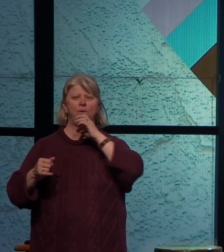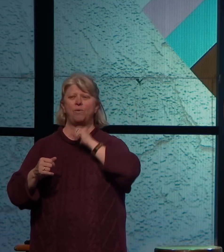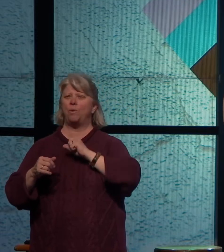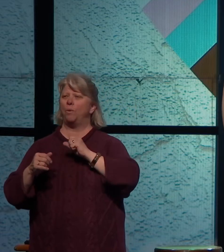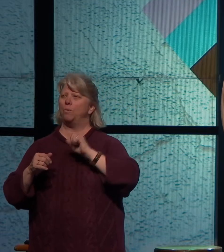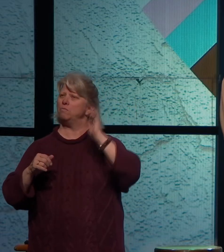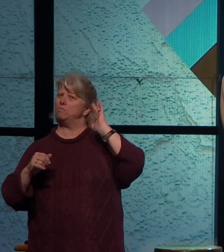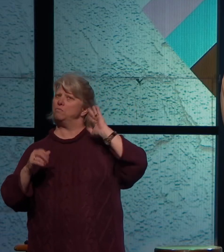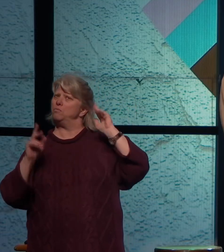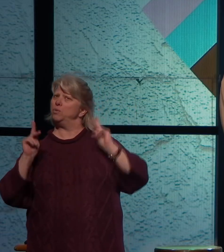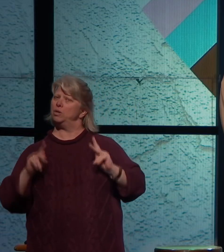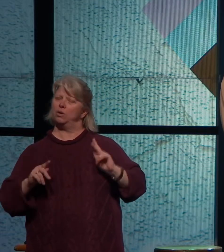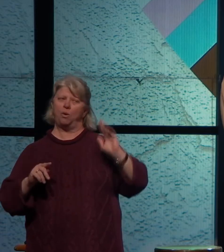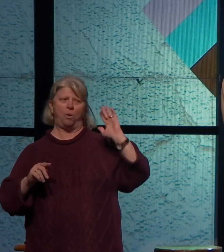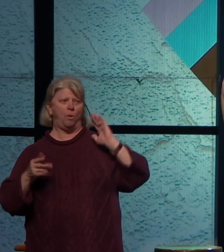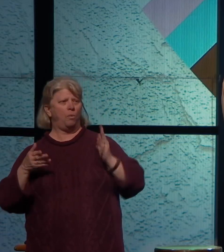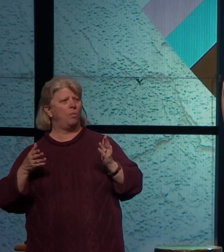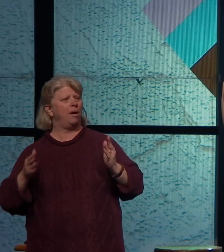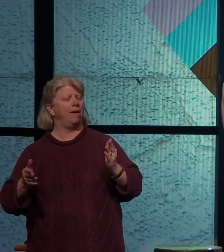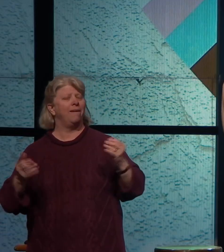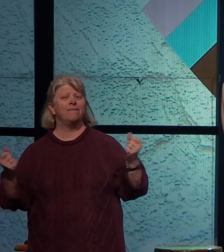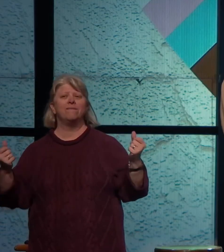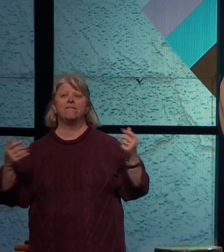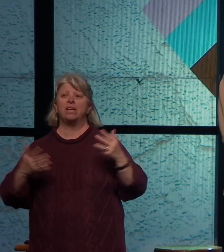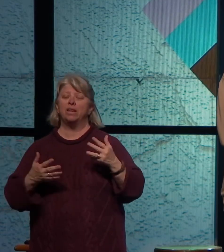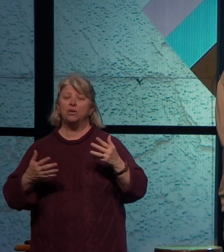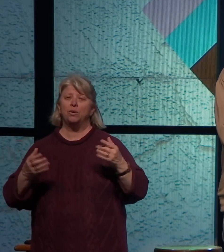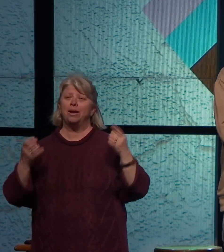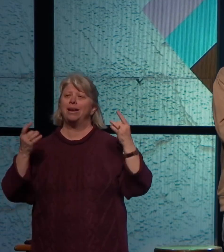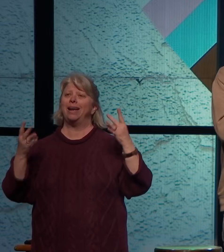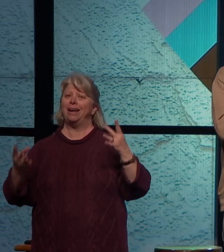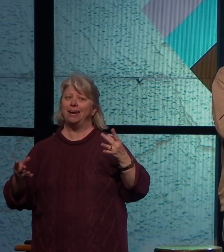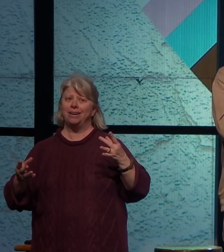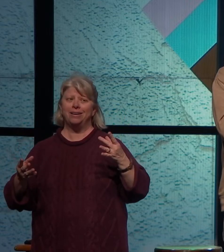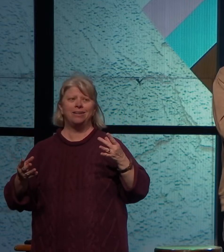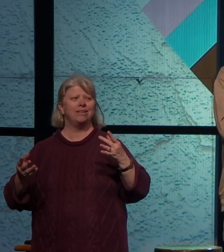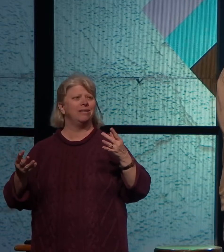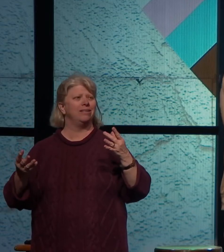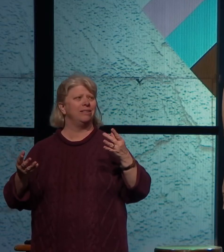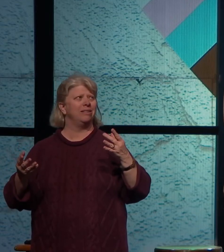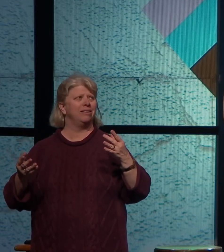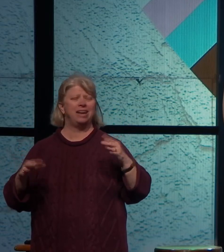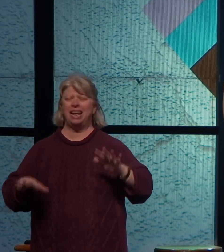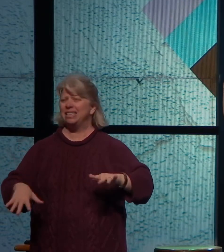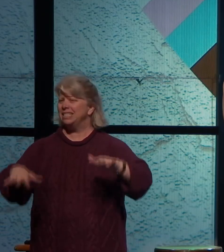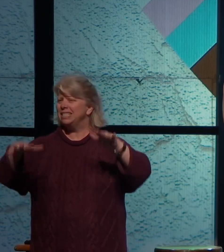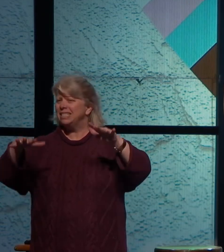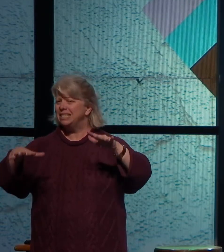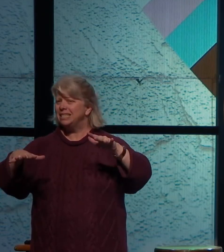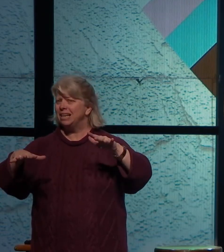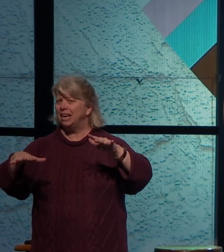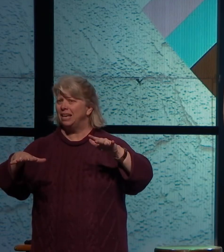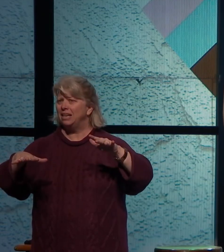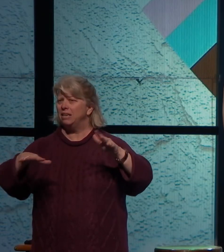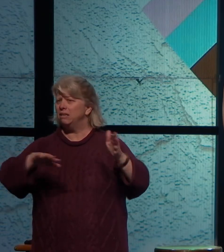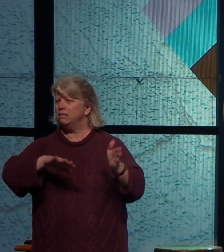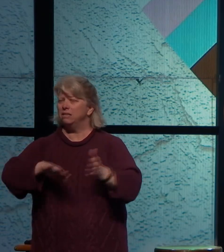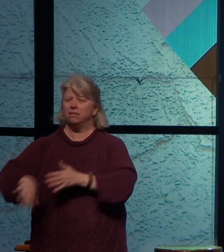person, that old way of fear and hate and anxiety being